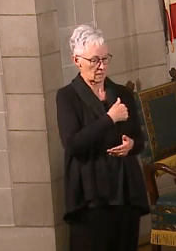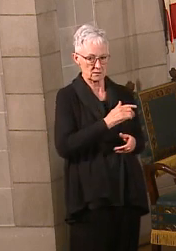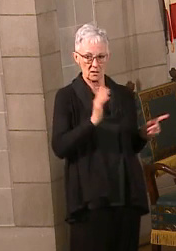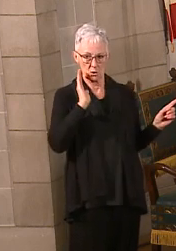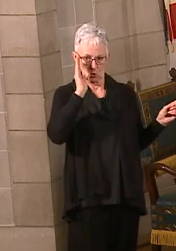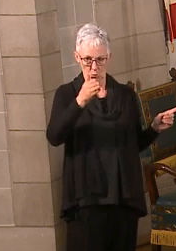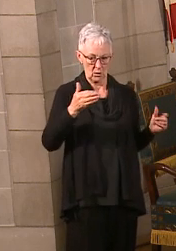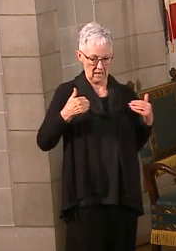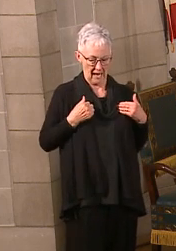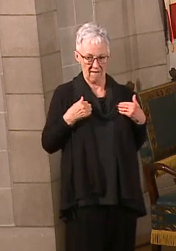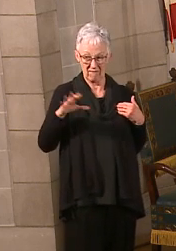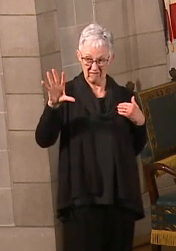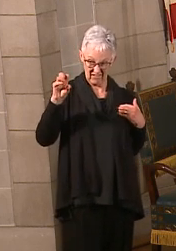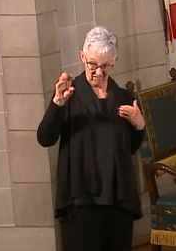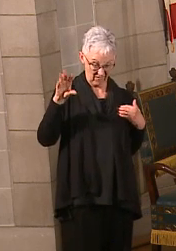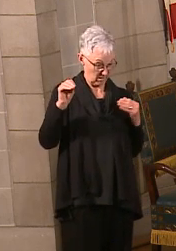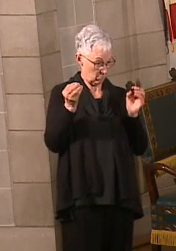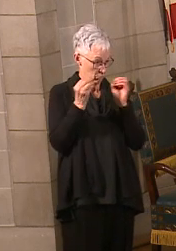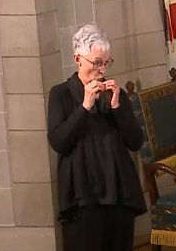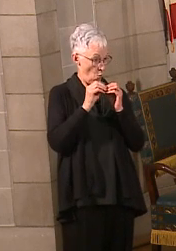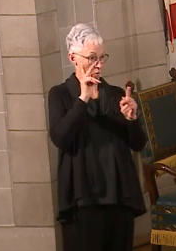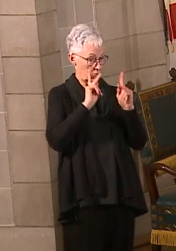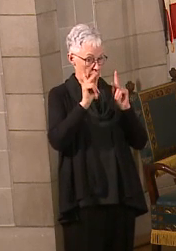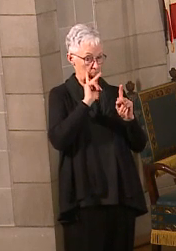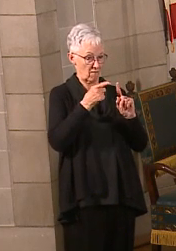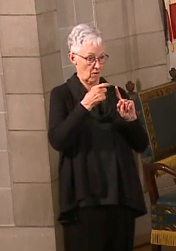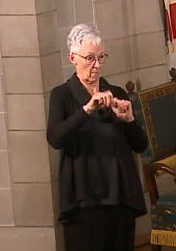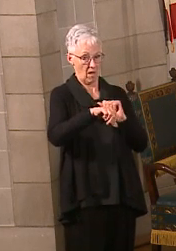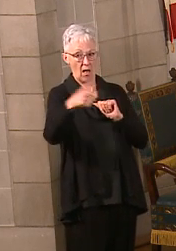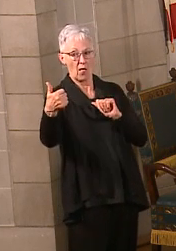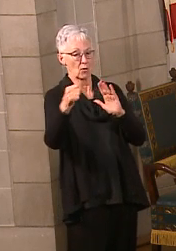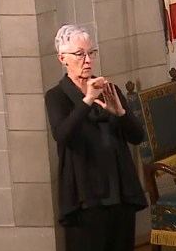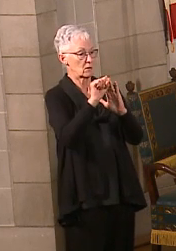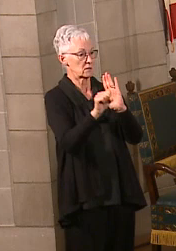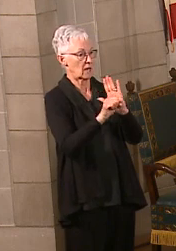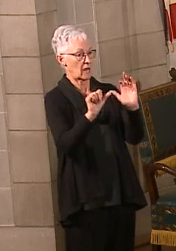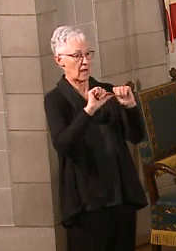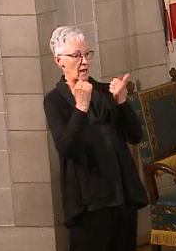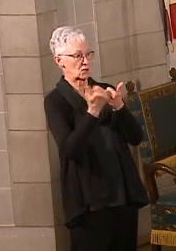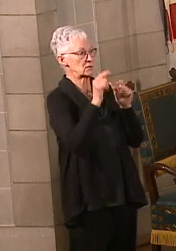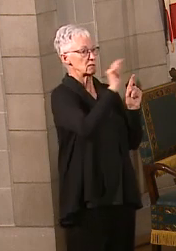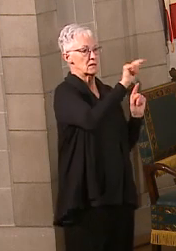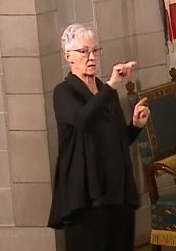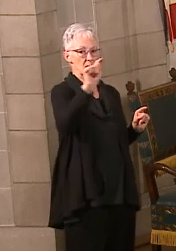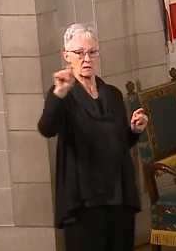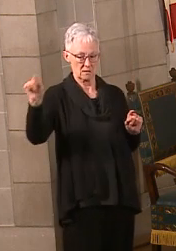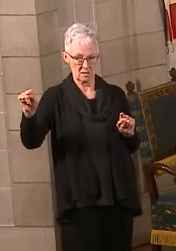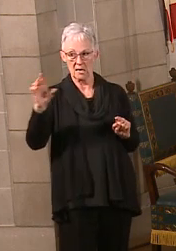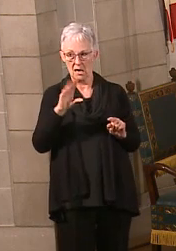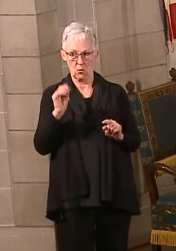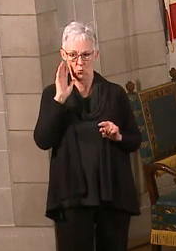borrowed from other agencies, and then our hope is to add another 100 outside staff sometime next week. So